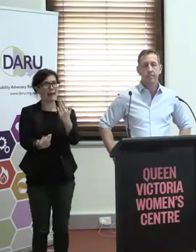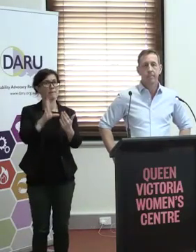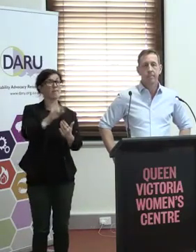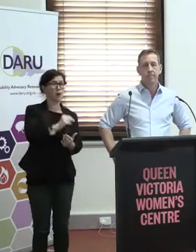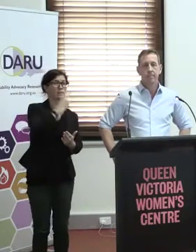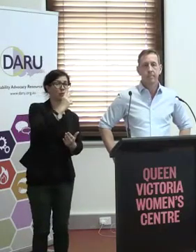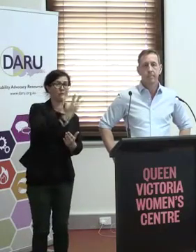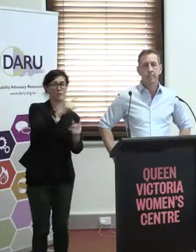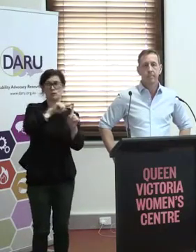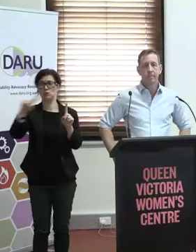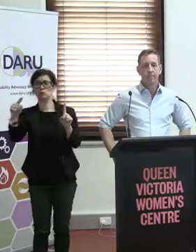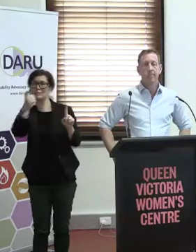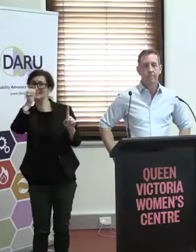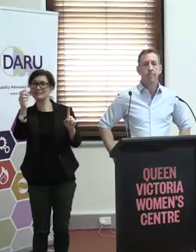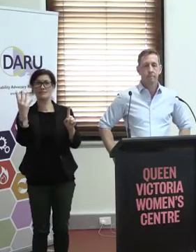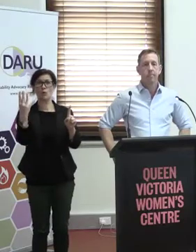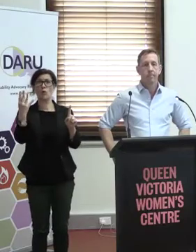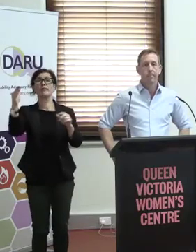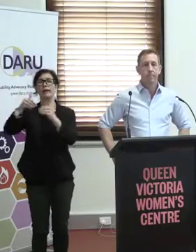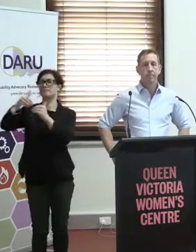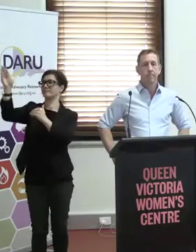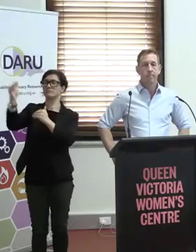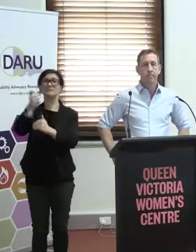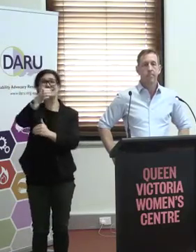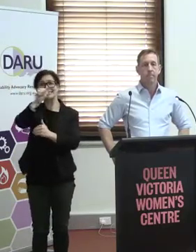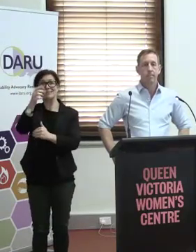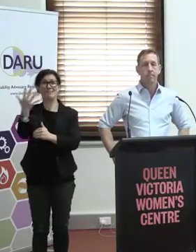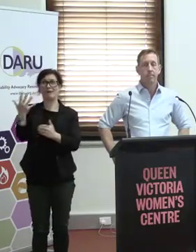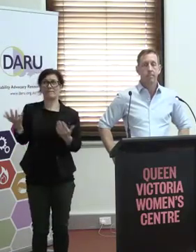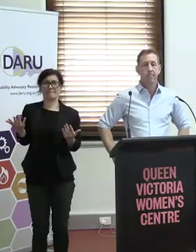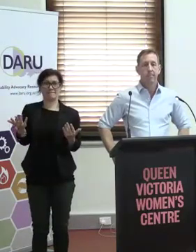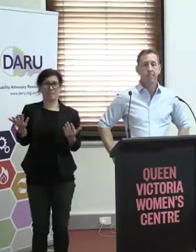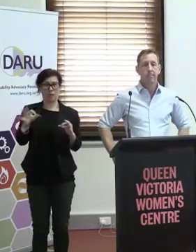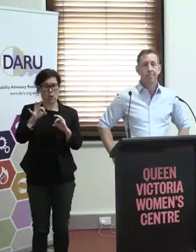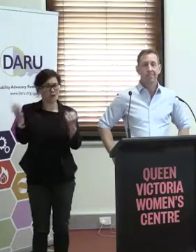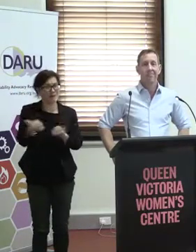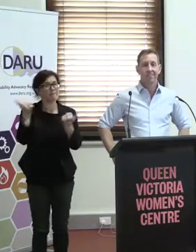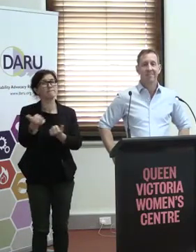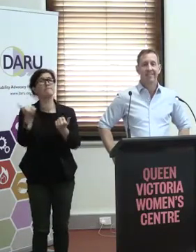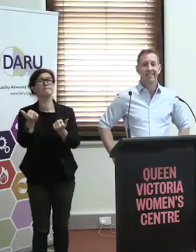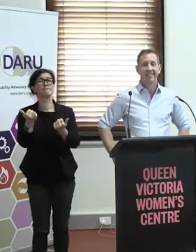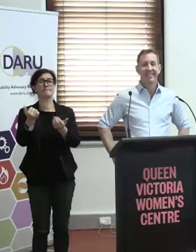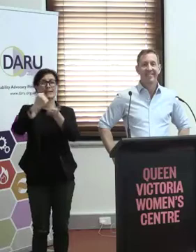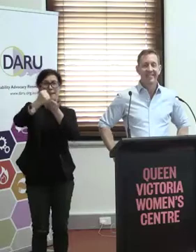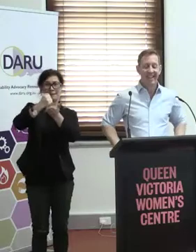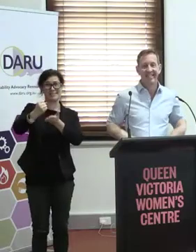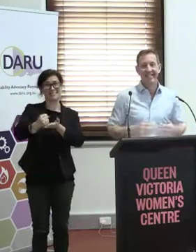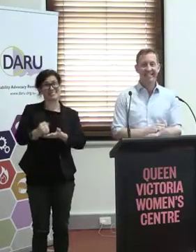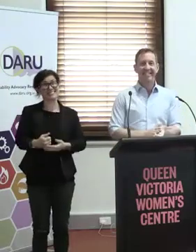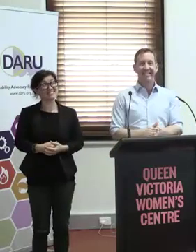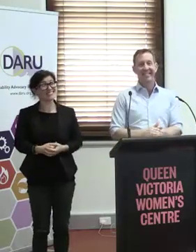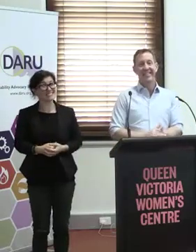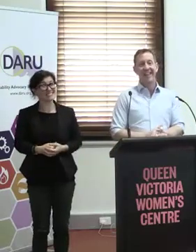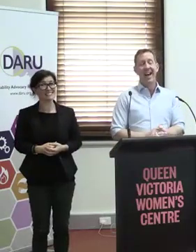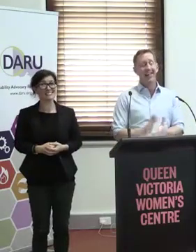64, and then, of course, then 65. They were just 2 points I just wanted, Yes.